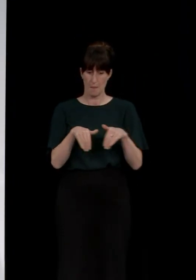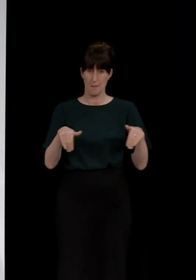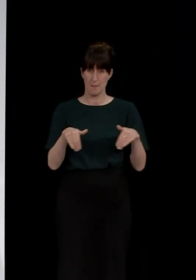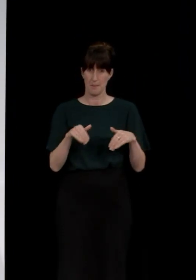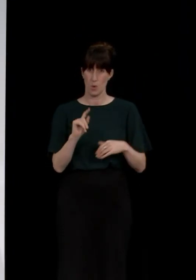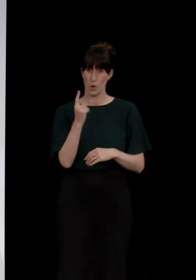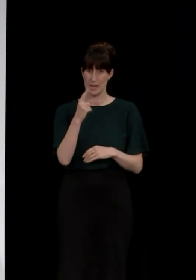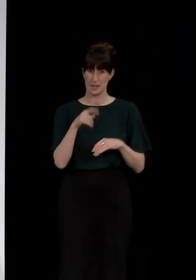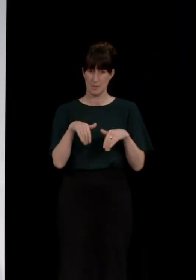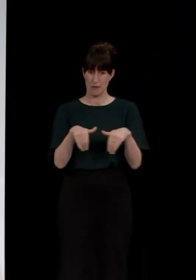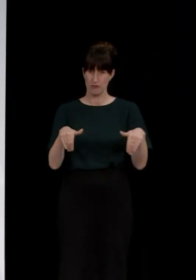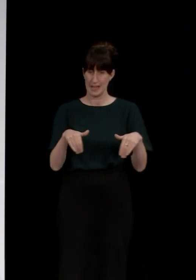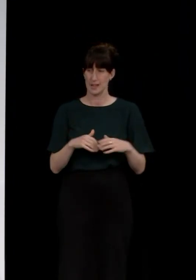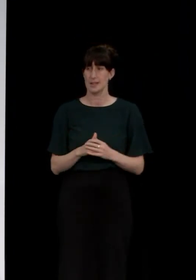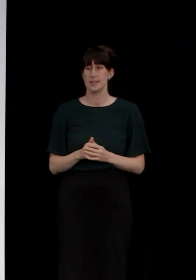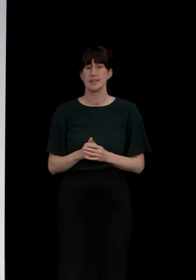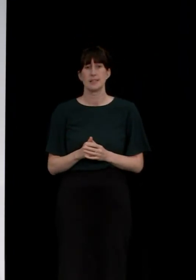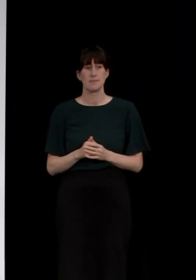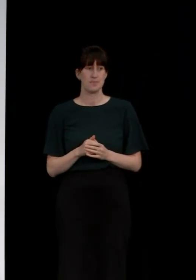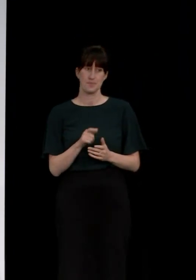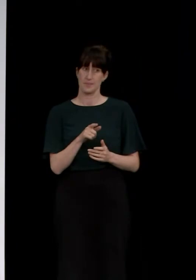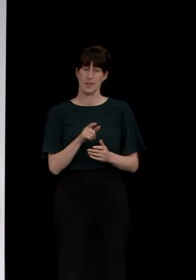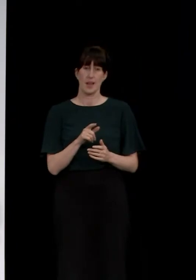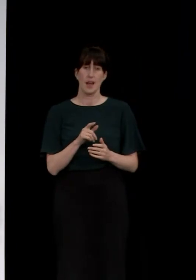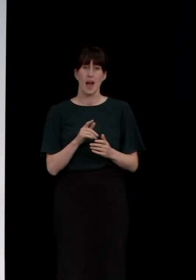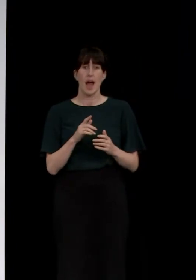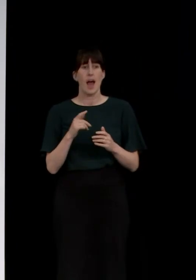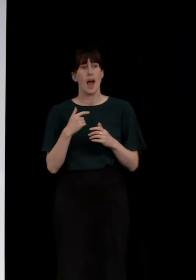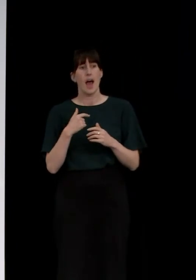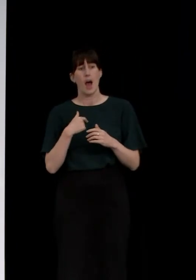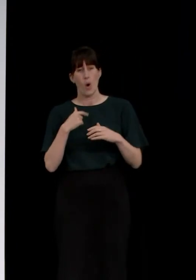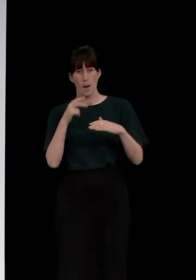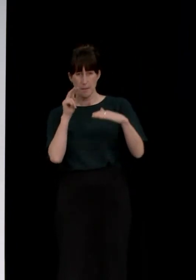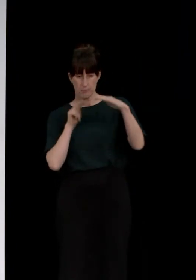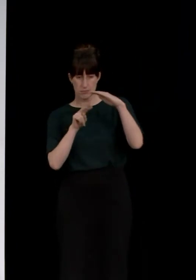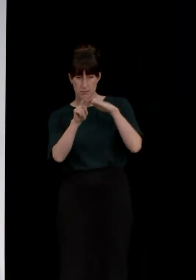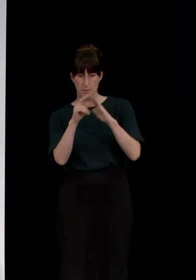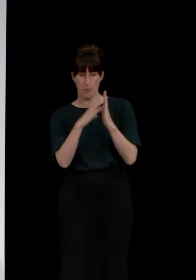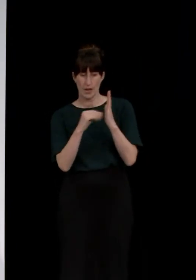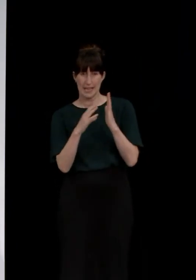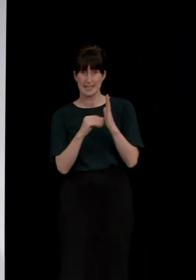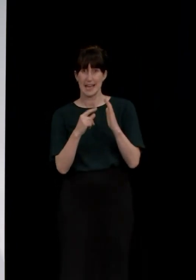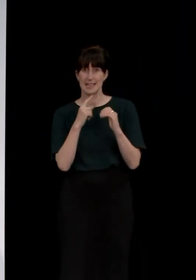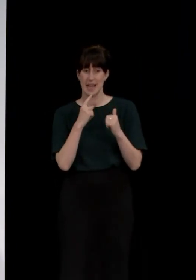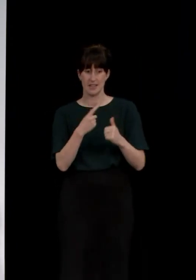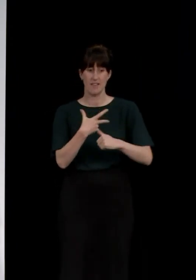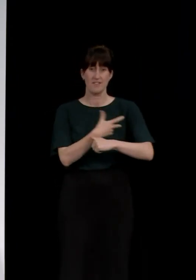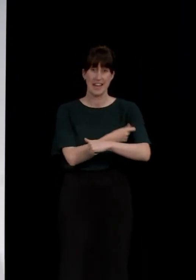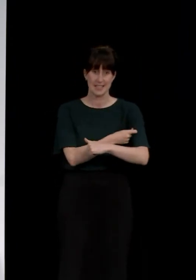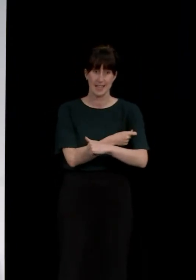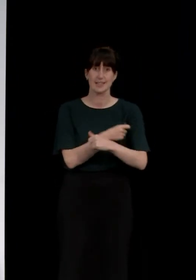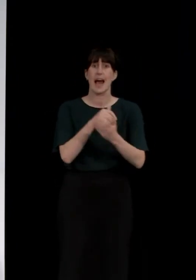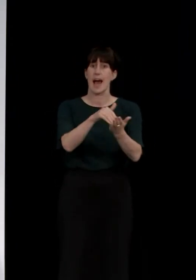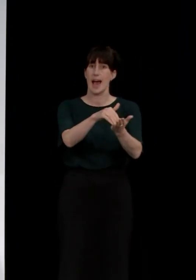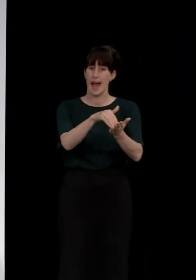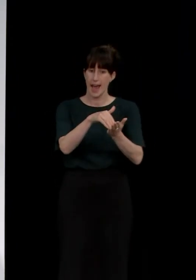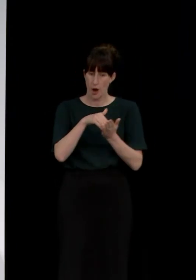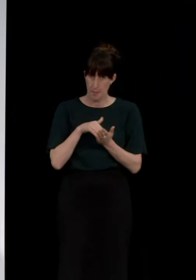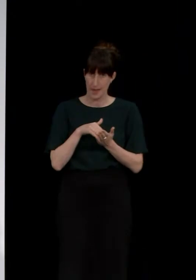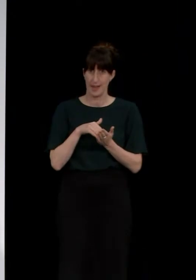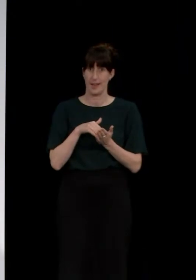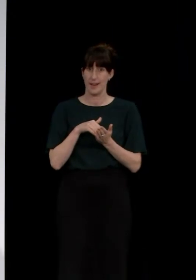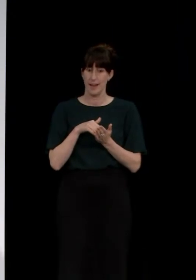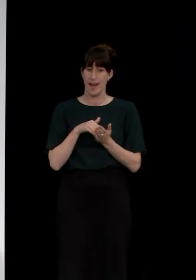what I would say is our models are already telling us that vaccines are making a difference to this outbreak. So to help us